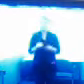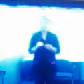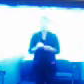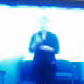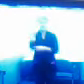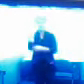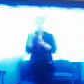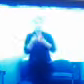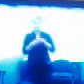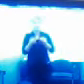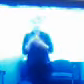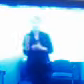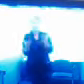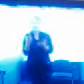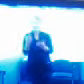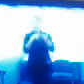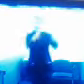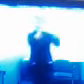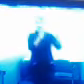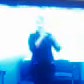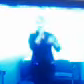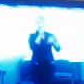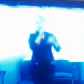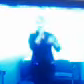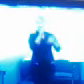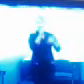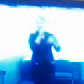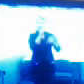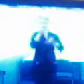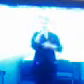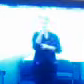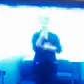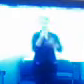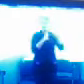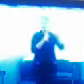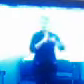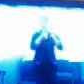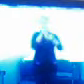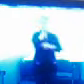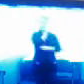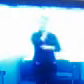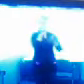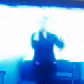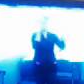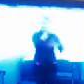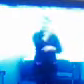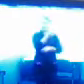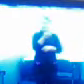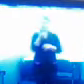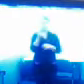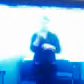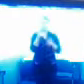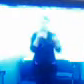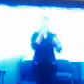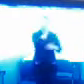So the first story I would like to tell you is a cumulative, meaning there's lots of different parts of the story that come together, a list that